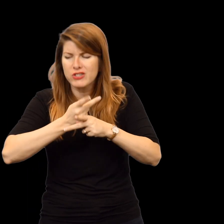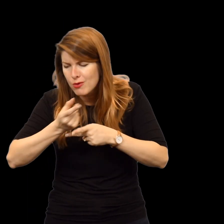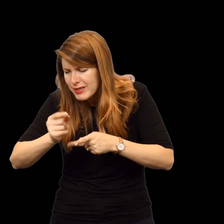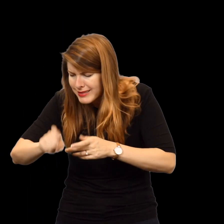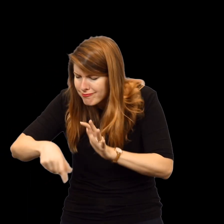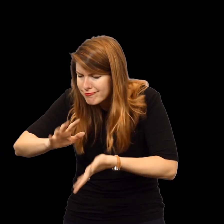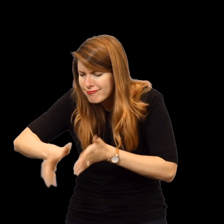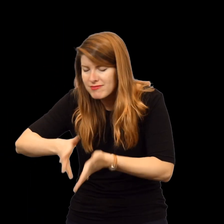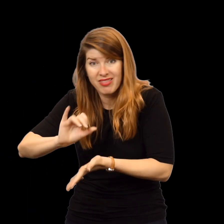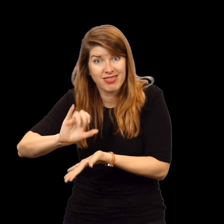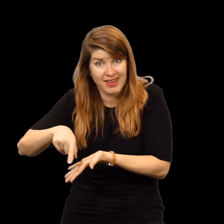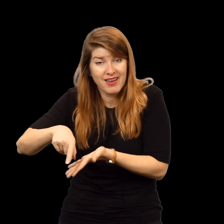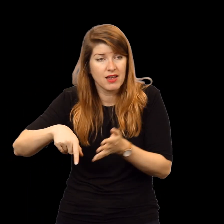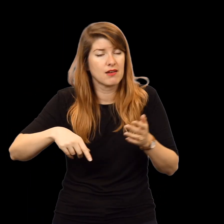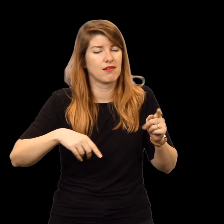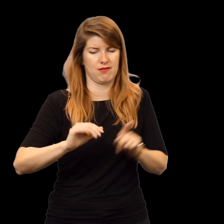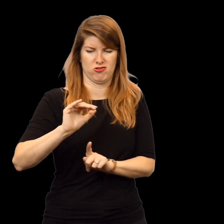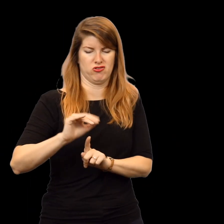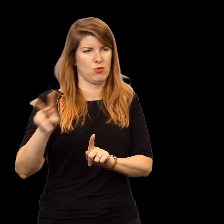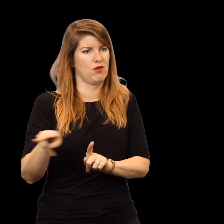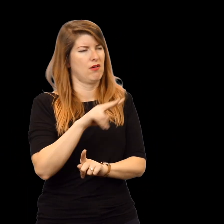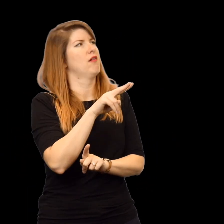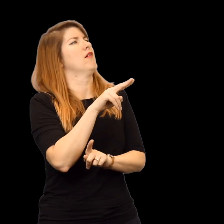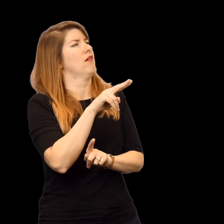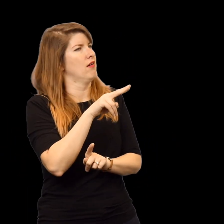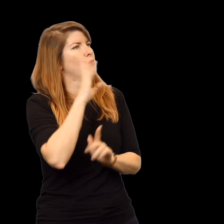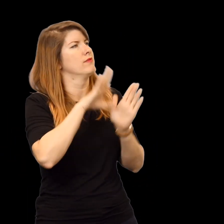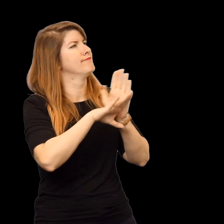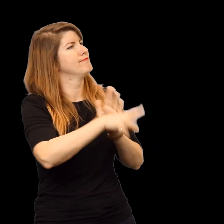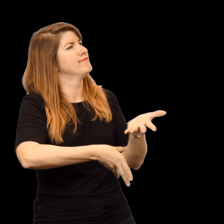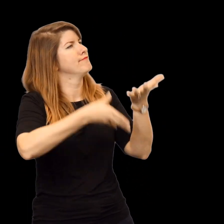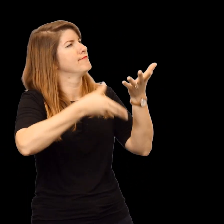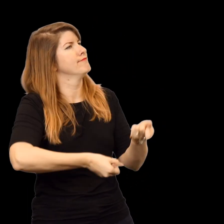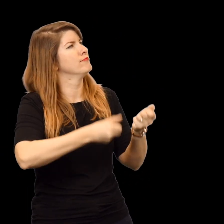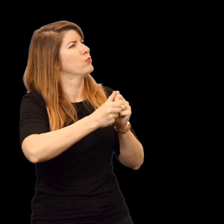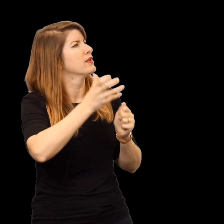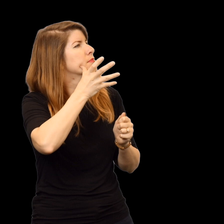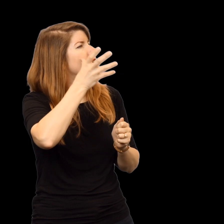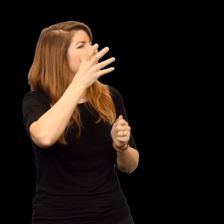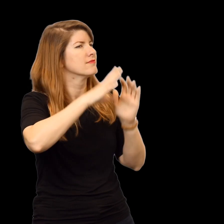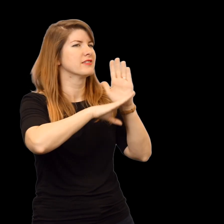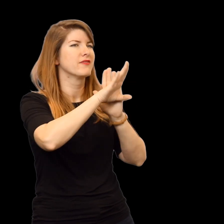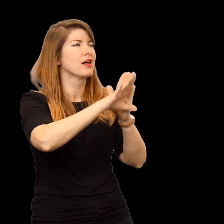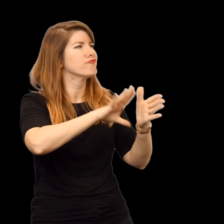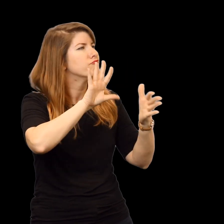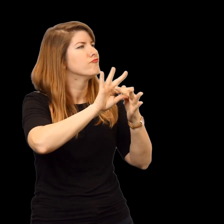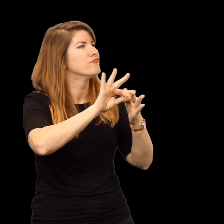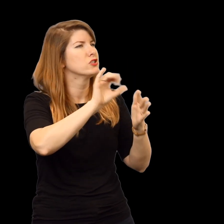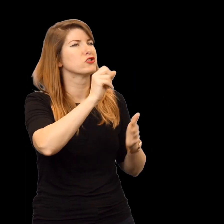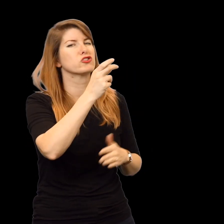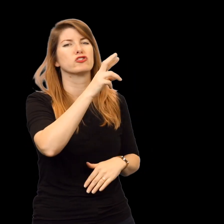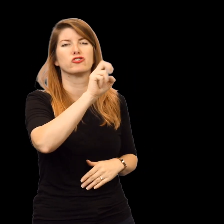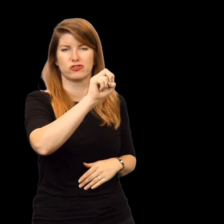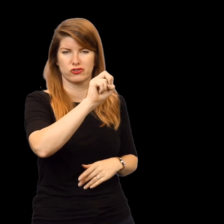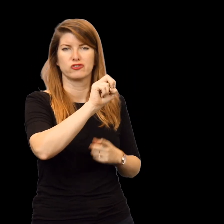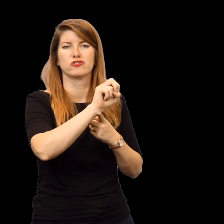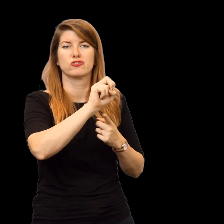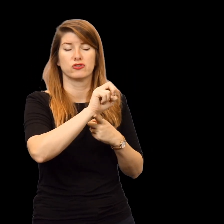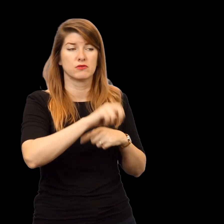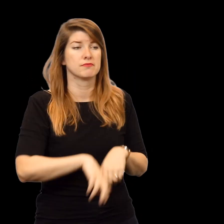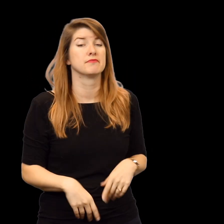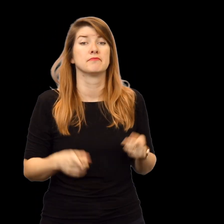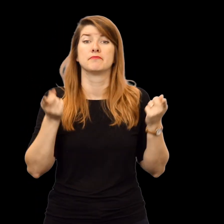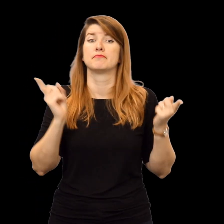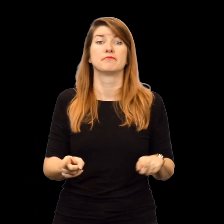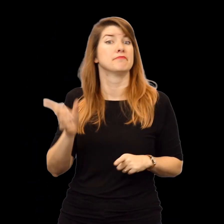going to provide for their needs, that child comes to trust that parent and develops a more secure attachment.